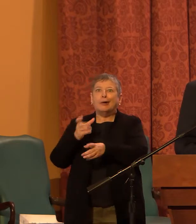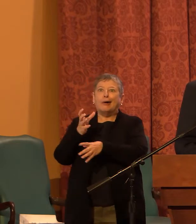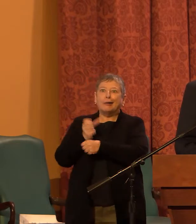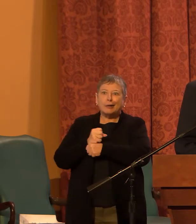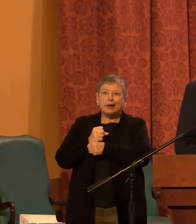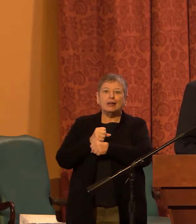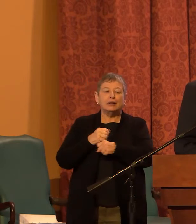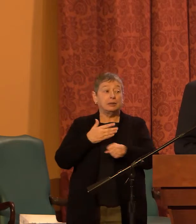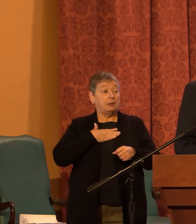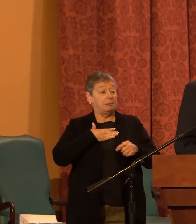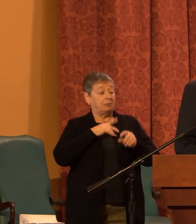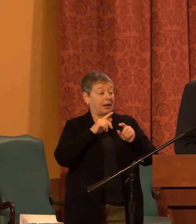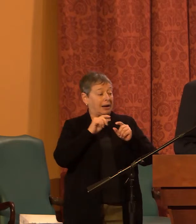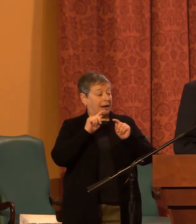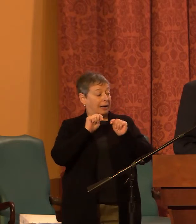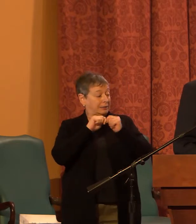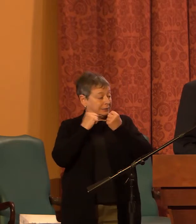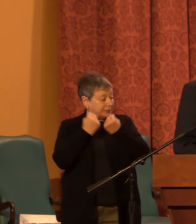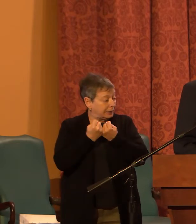I led that evacuated